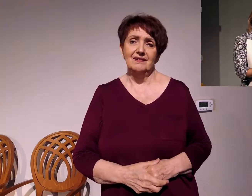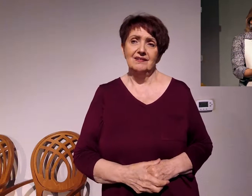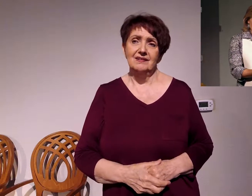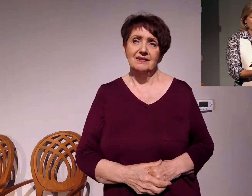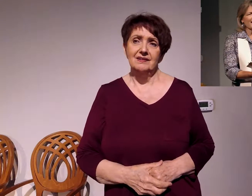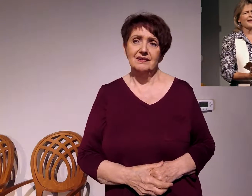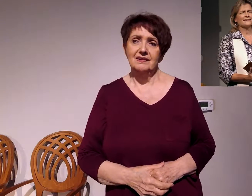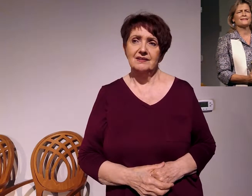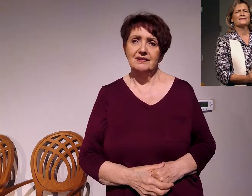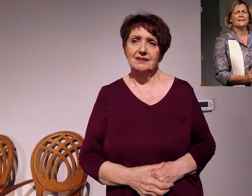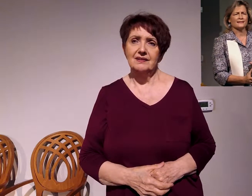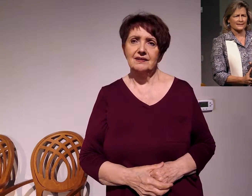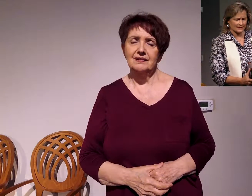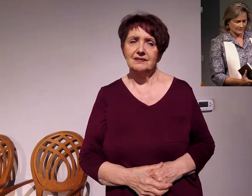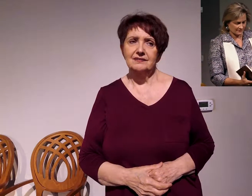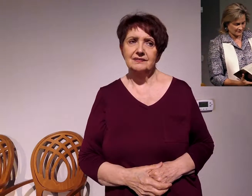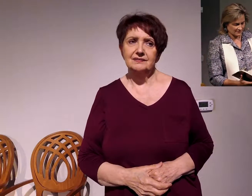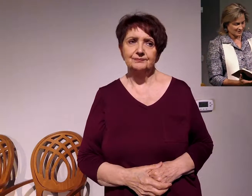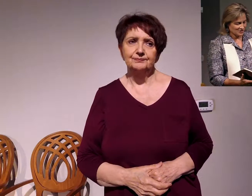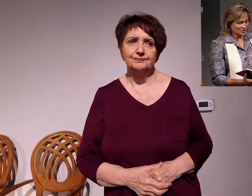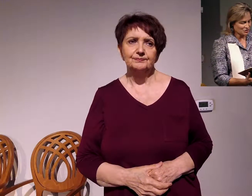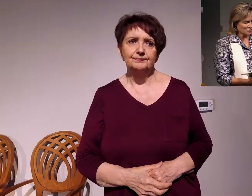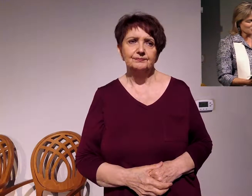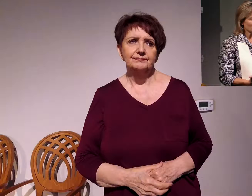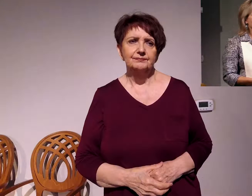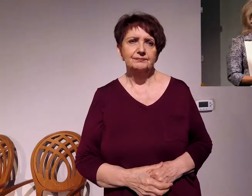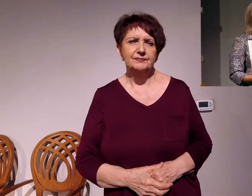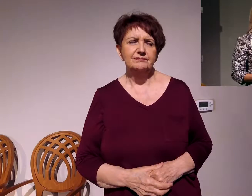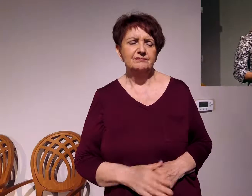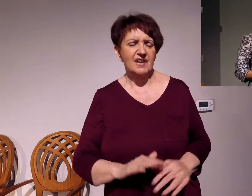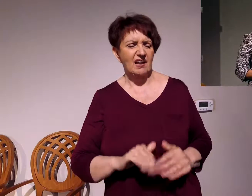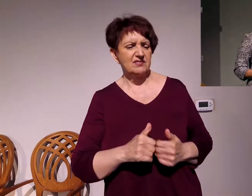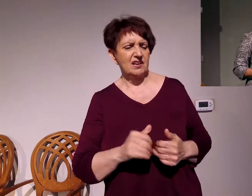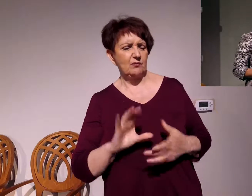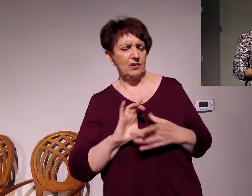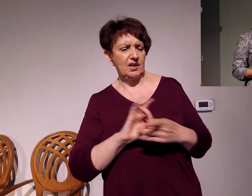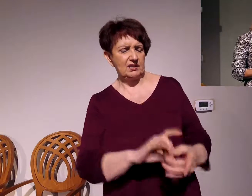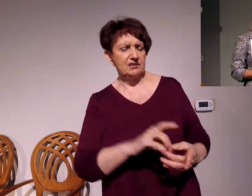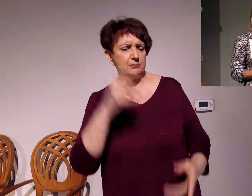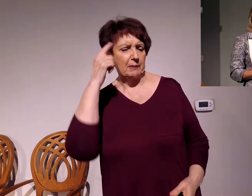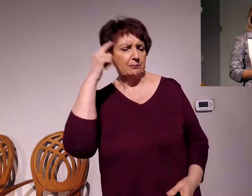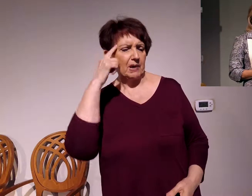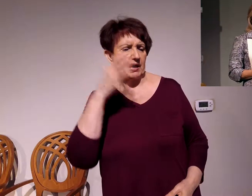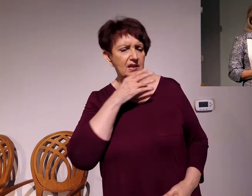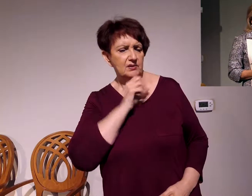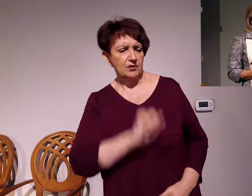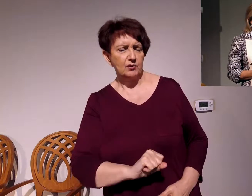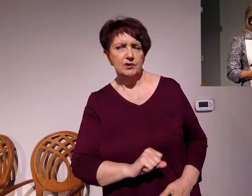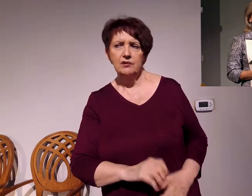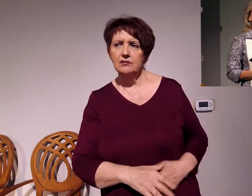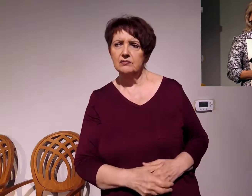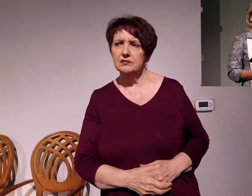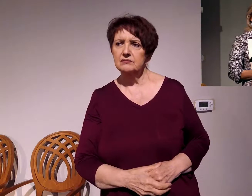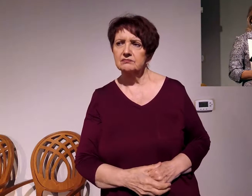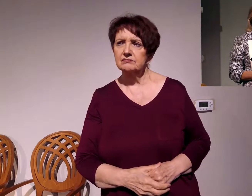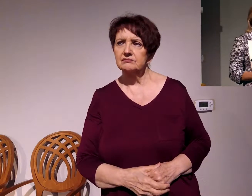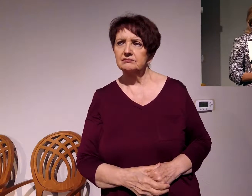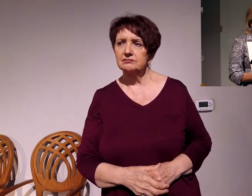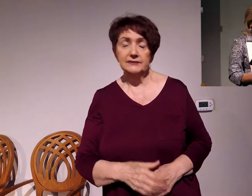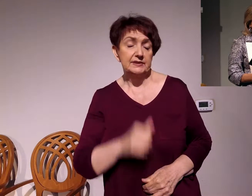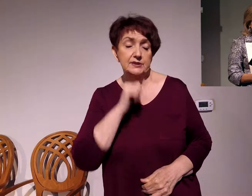will say, what has to this do with my mind? to do with my mind growing old? Nothing in particular. Nothing in